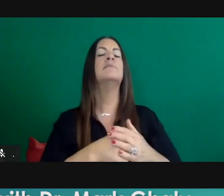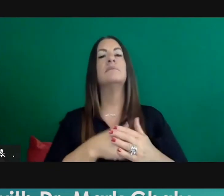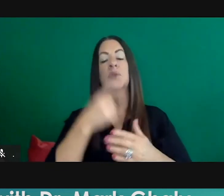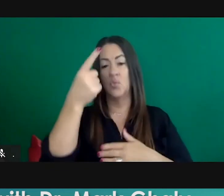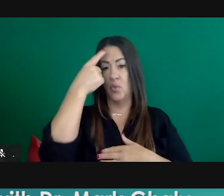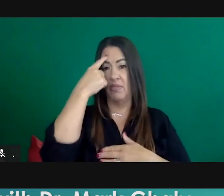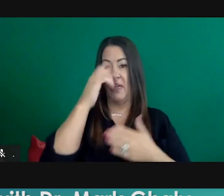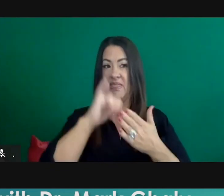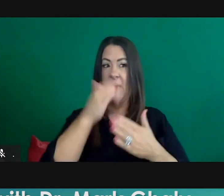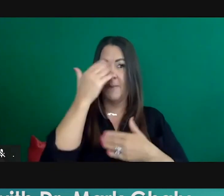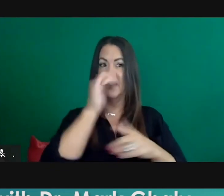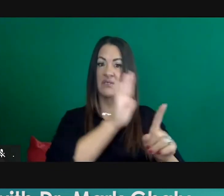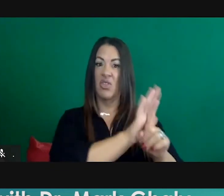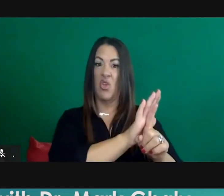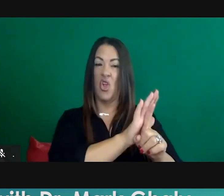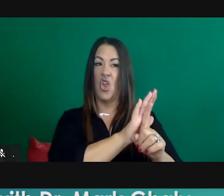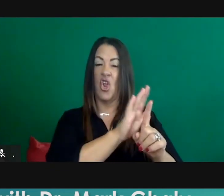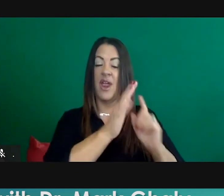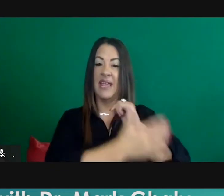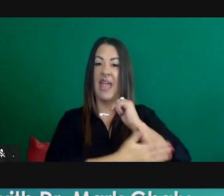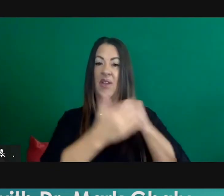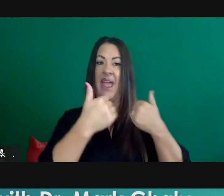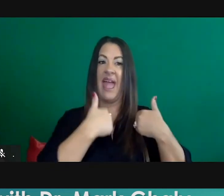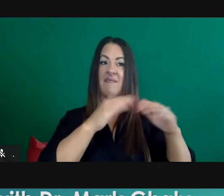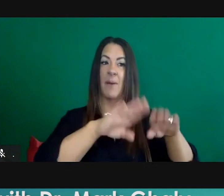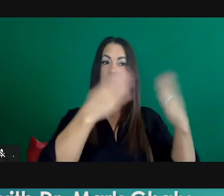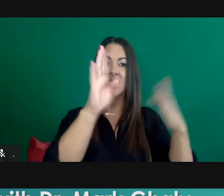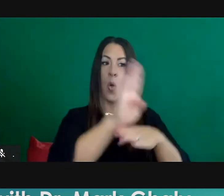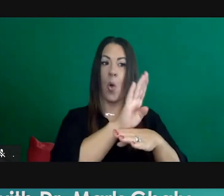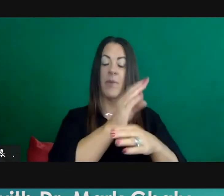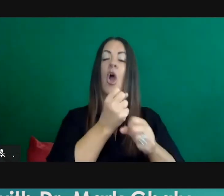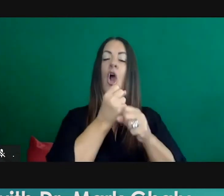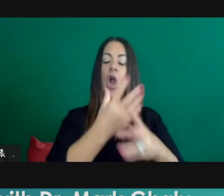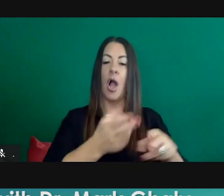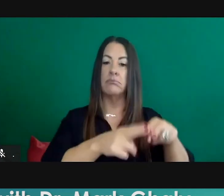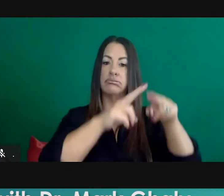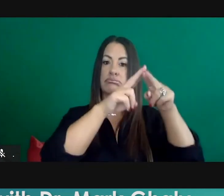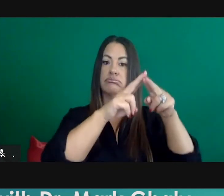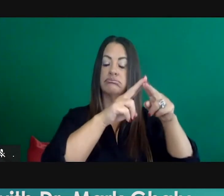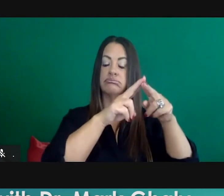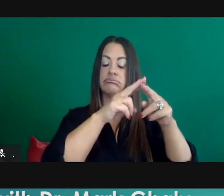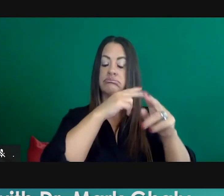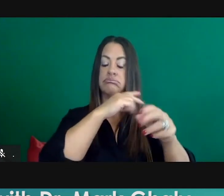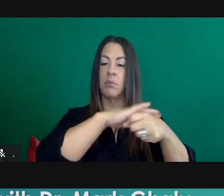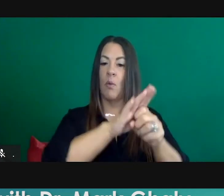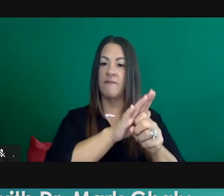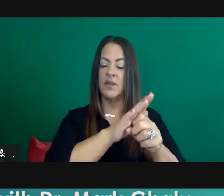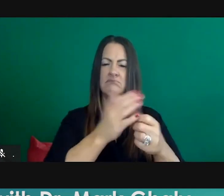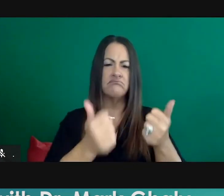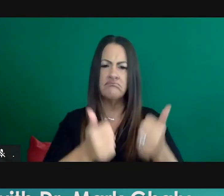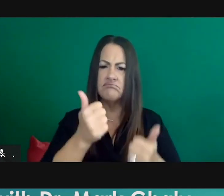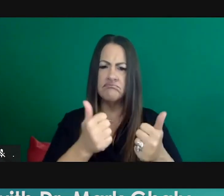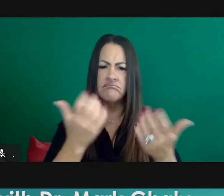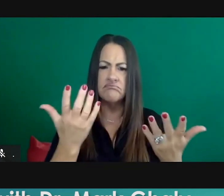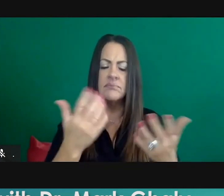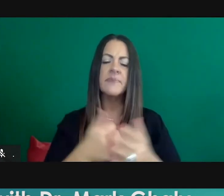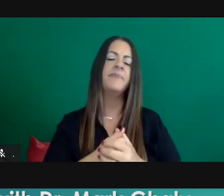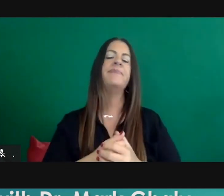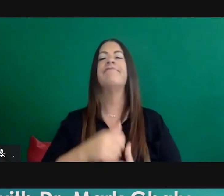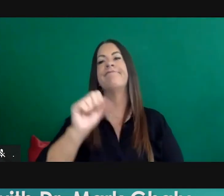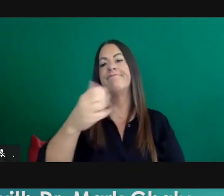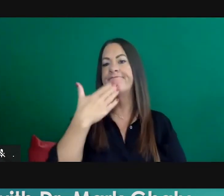more businesses reopening? Yeah, I mean, great question. And we've been in close contact with San Diego specifically, not just their